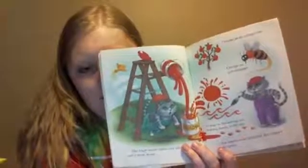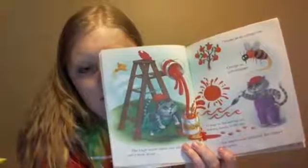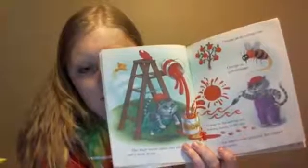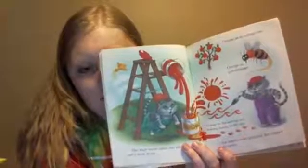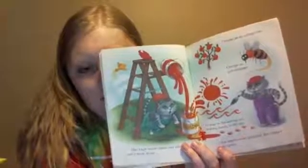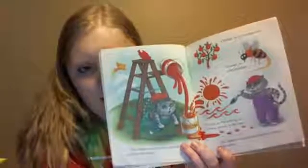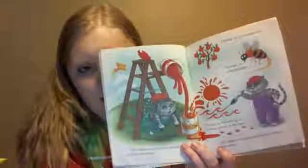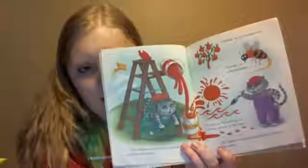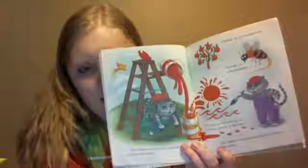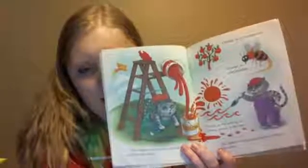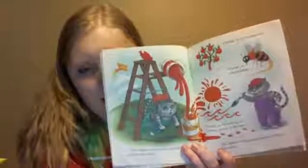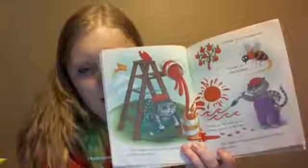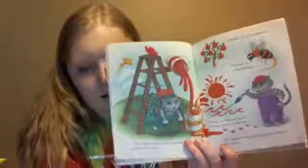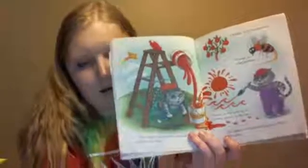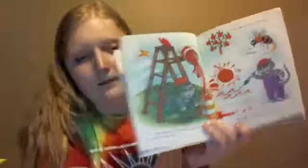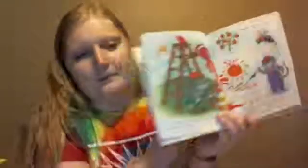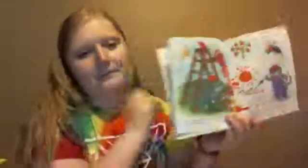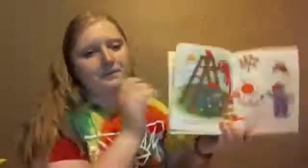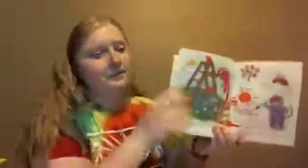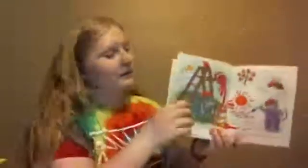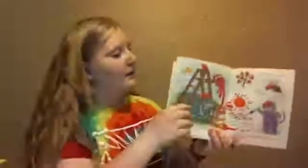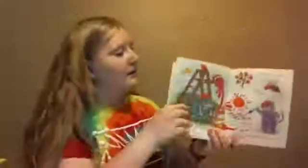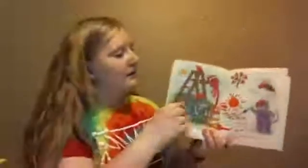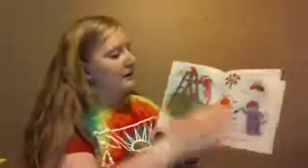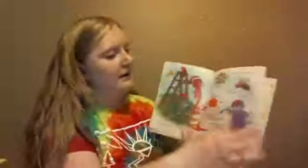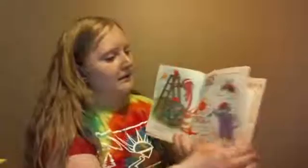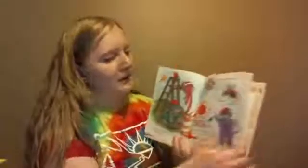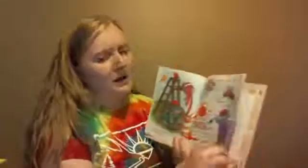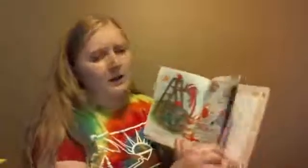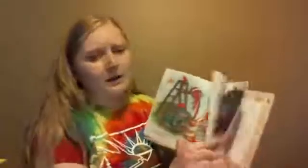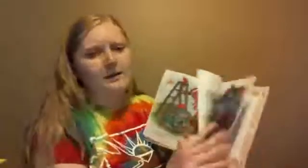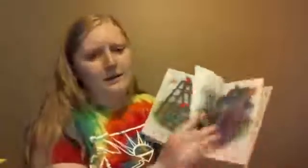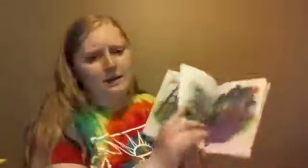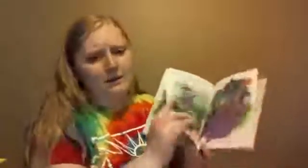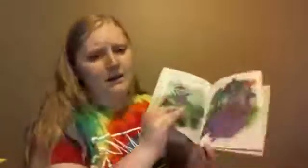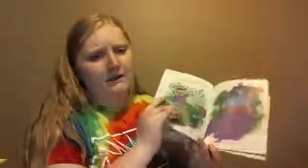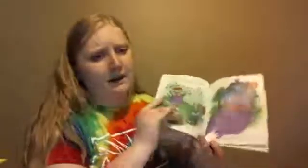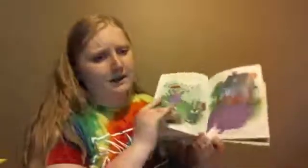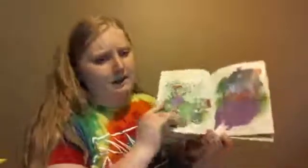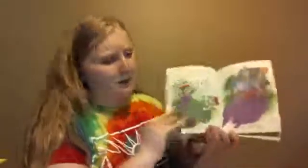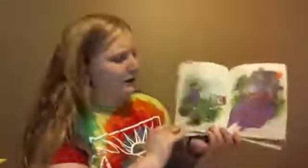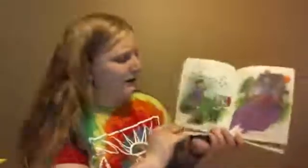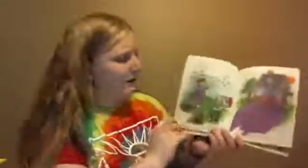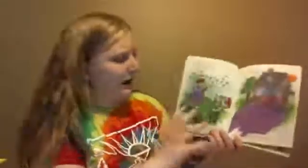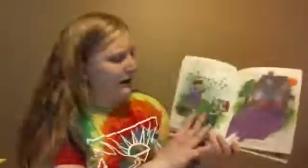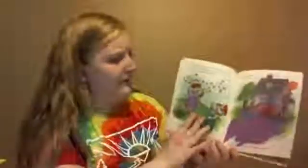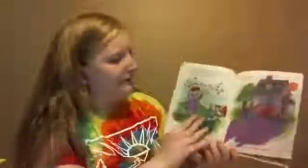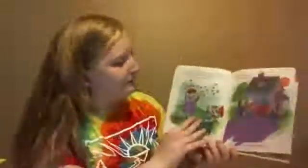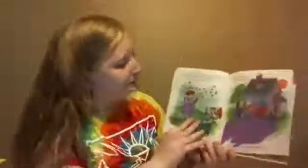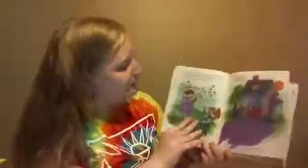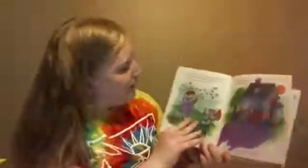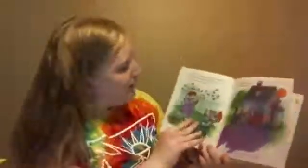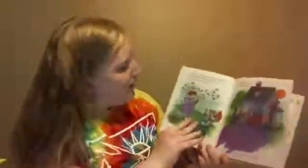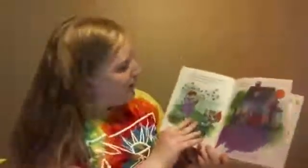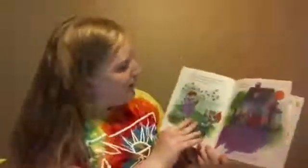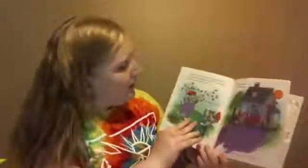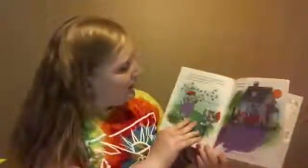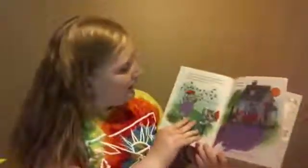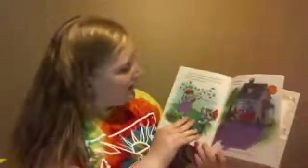don't have their green paint. Let's see. Let's see if they can find some green paint. Then they